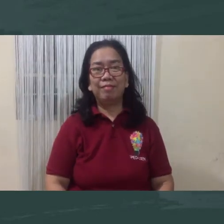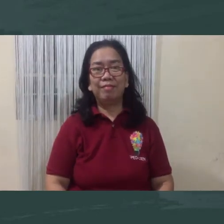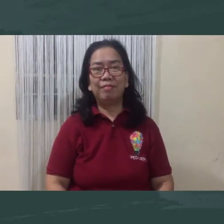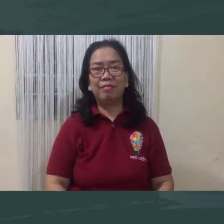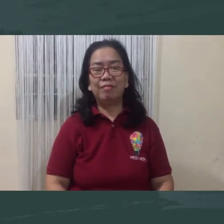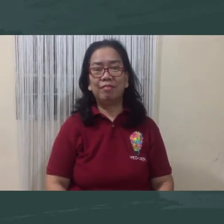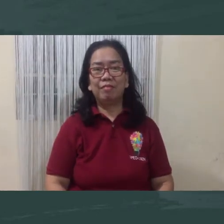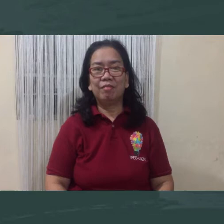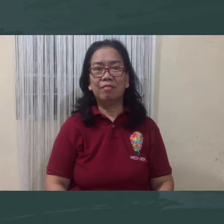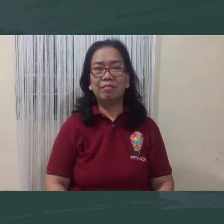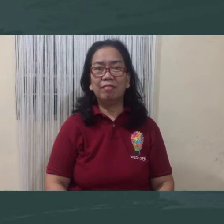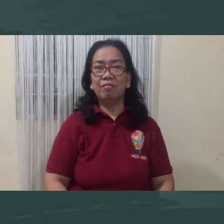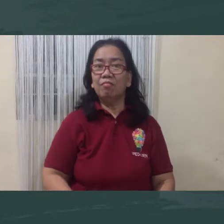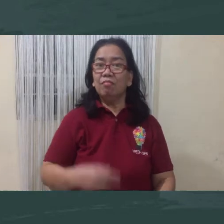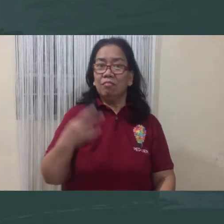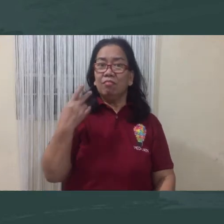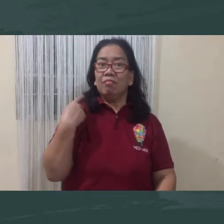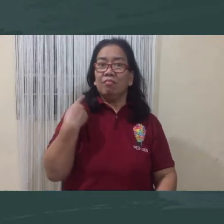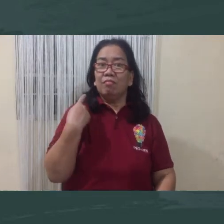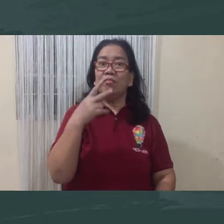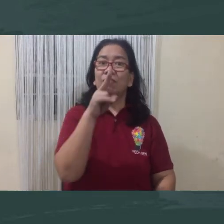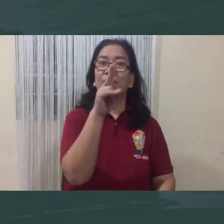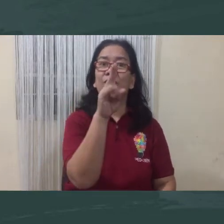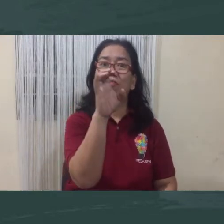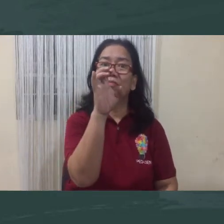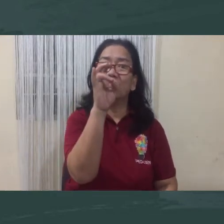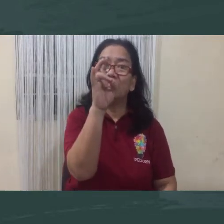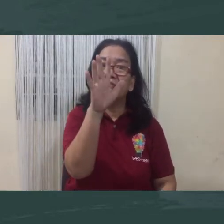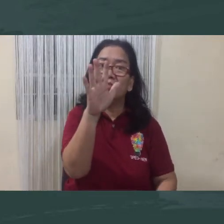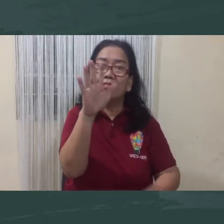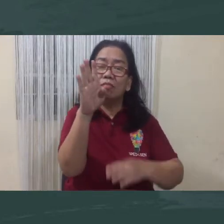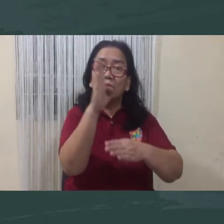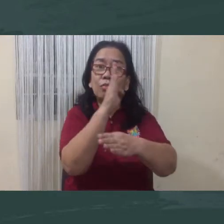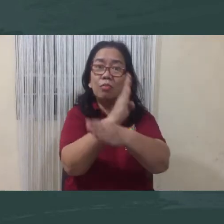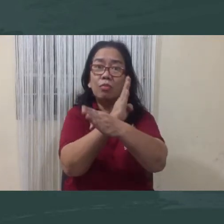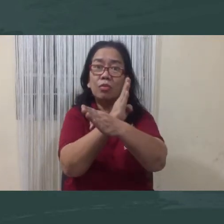There are about 275 bones at birth.